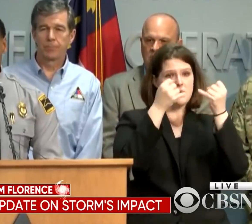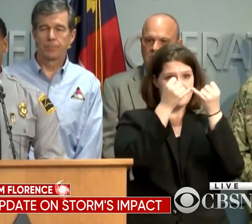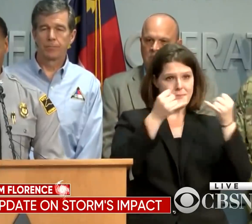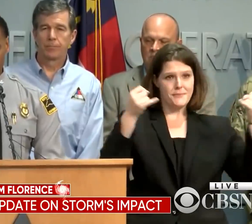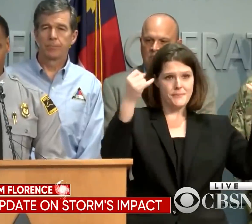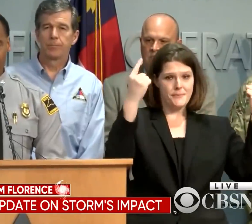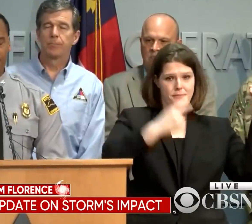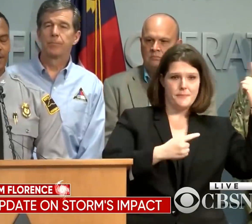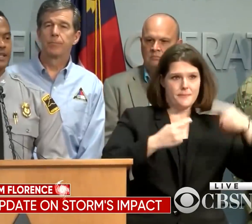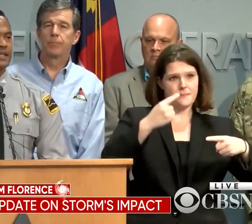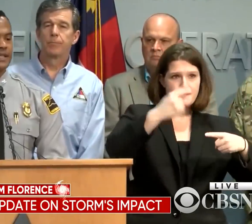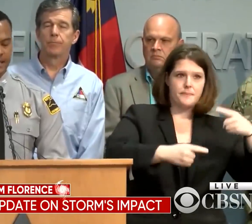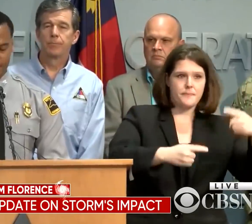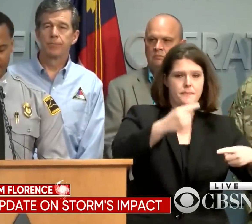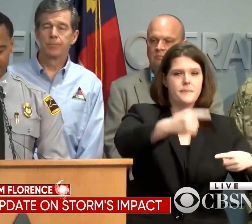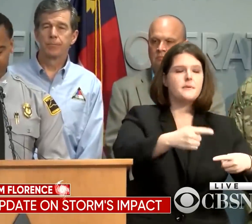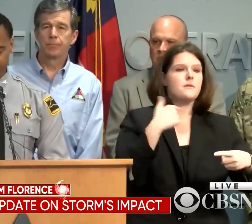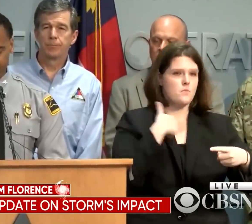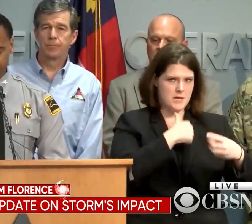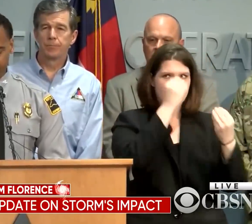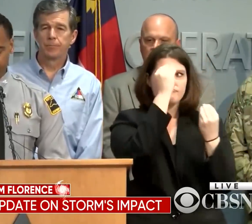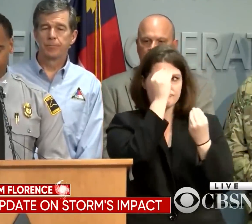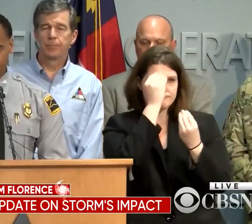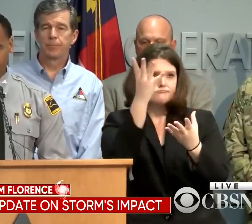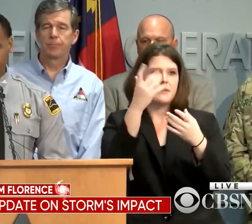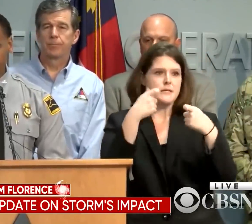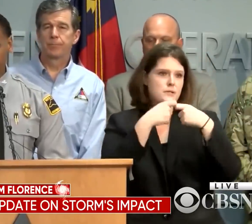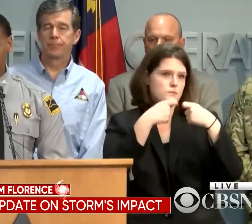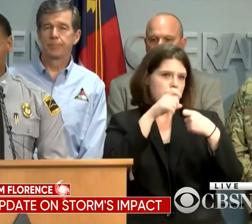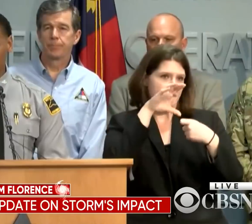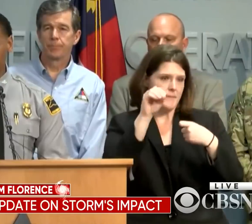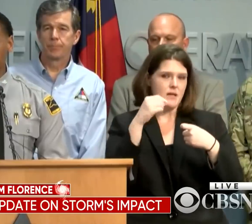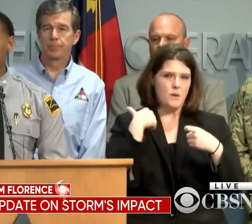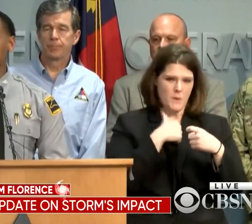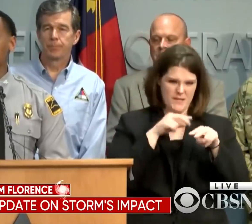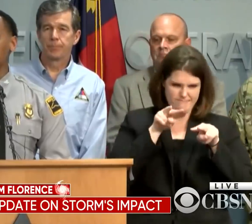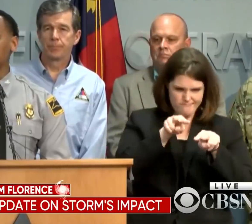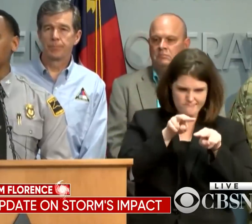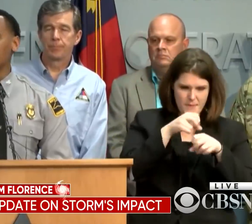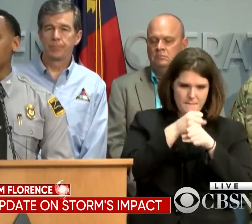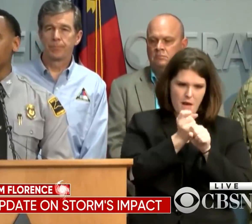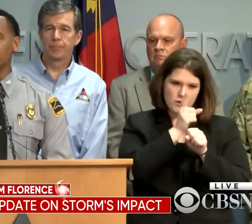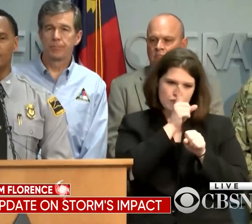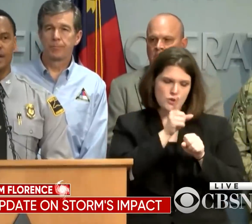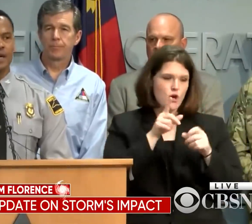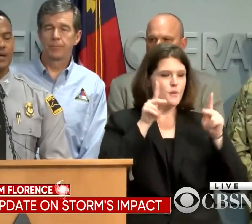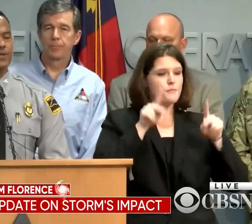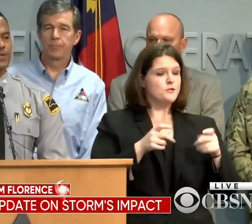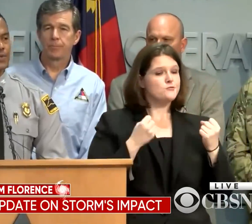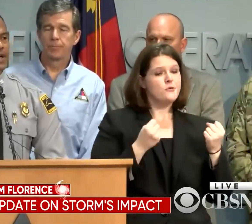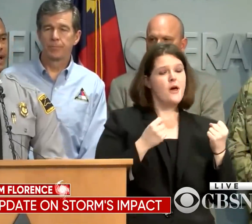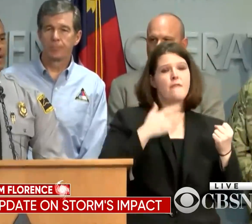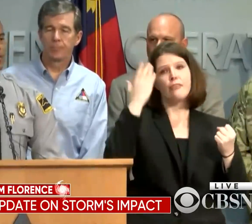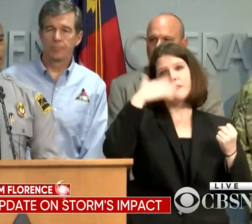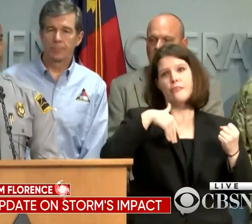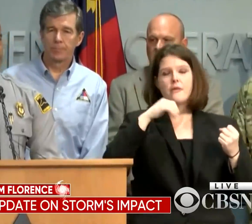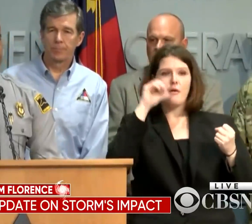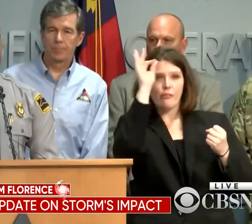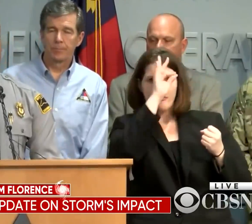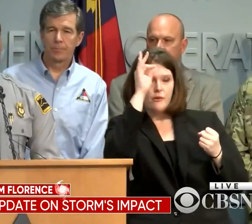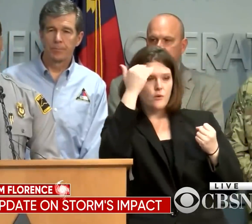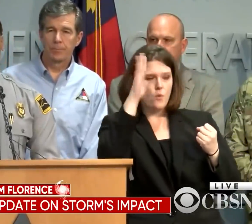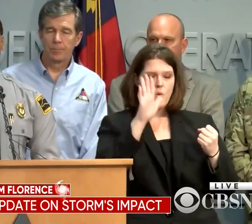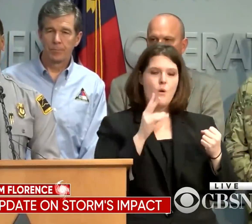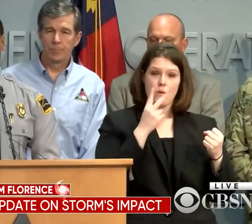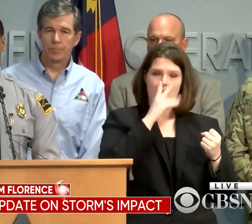lines are being reported to utility companies and monitored to ensure that unsuspected drivers do not